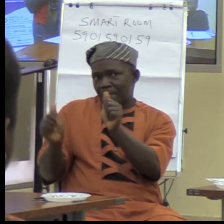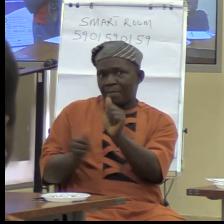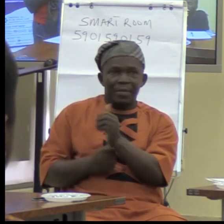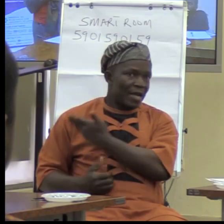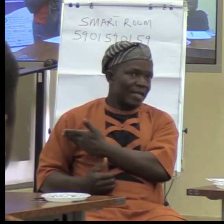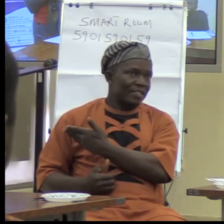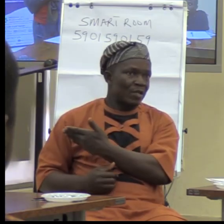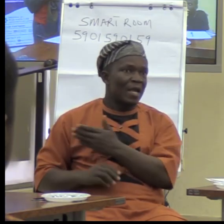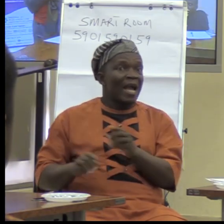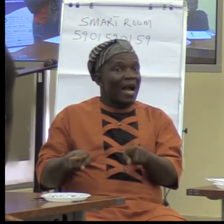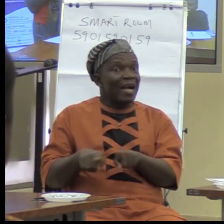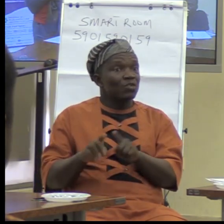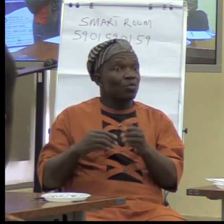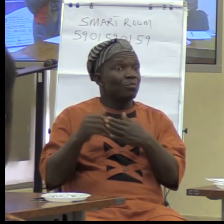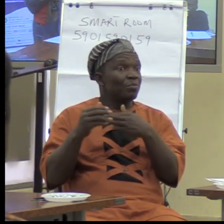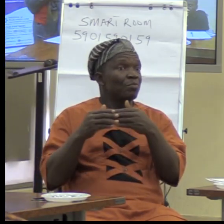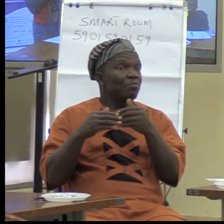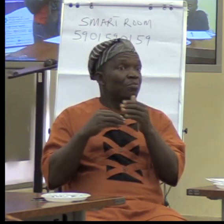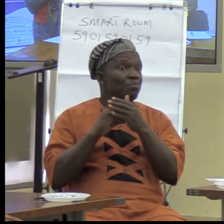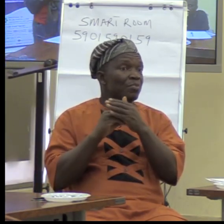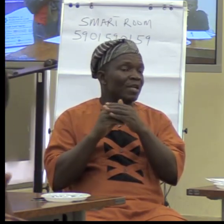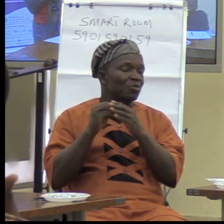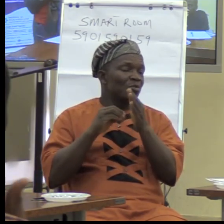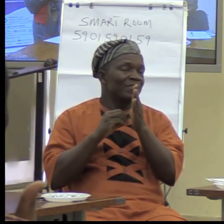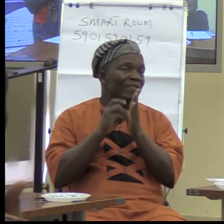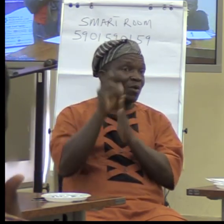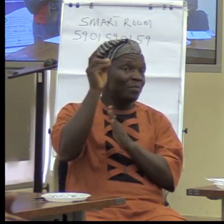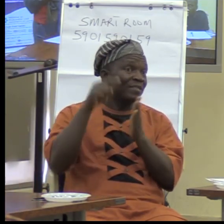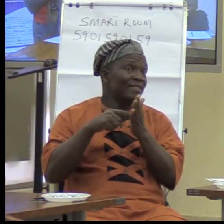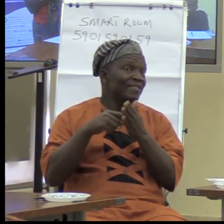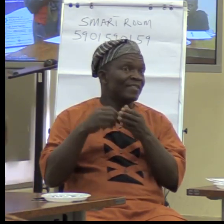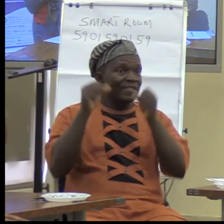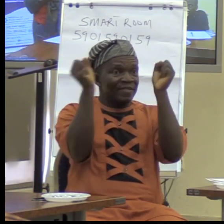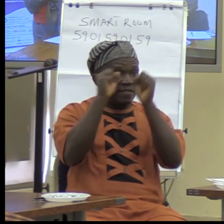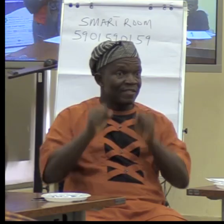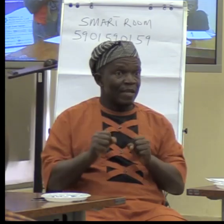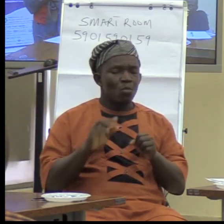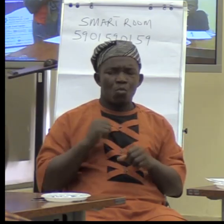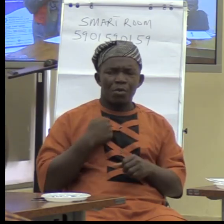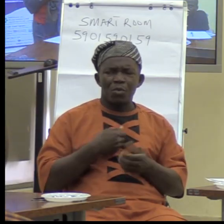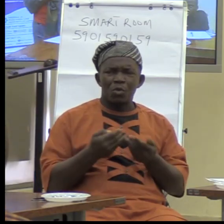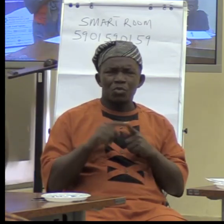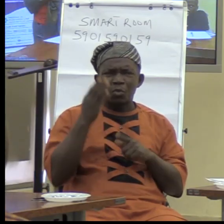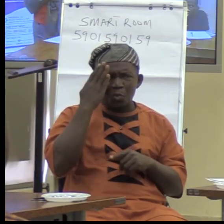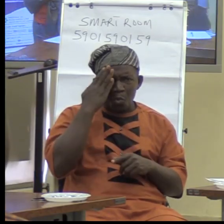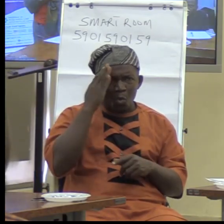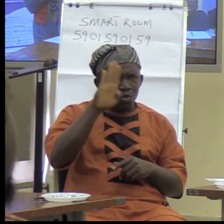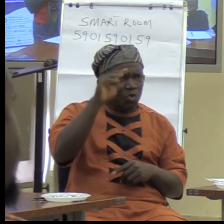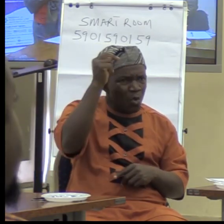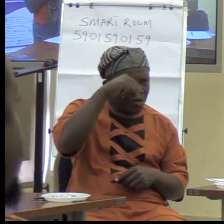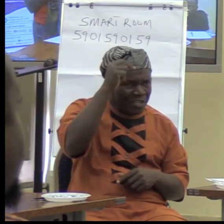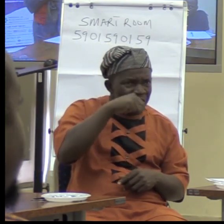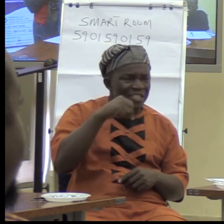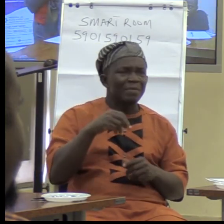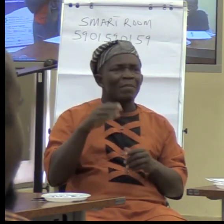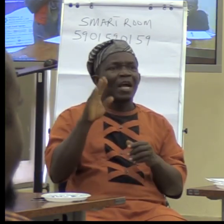don't want people with disabilities to be left behind. We want to understand what their needs and experiences are, so